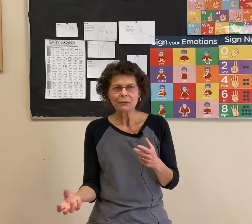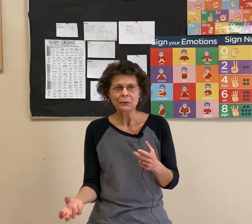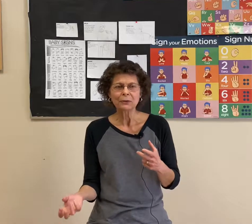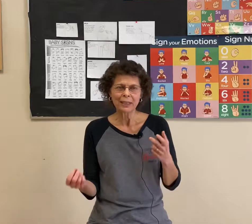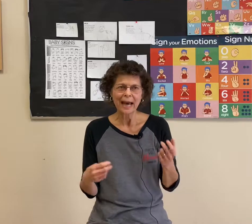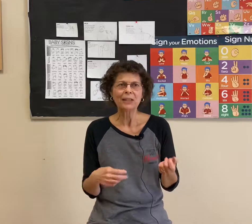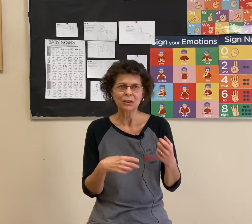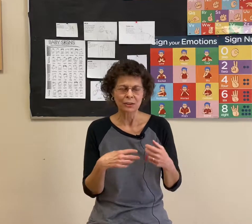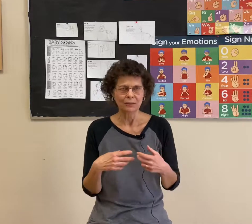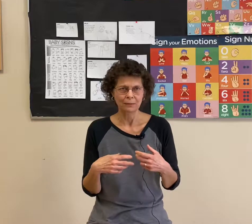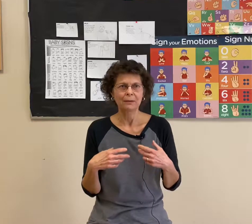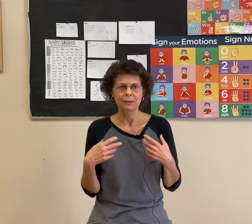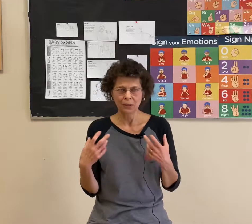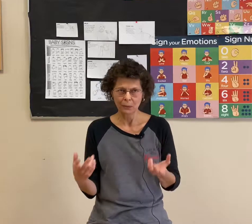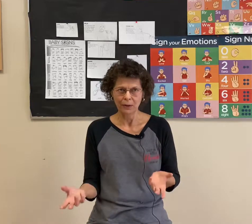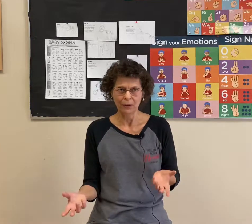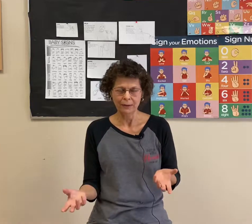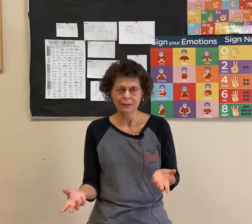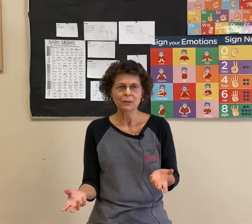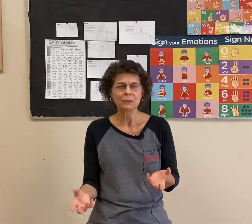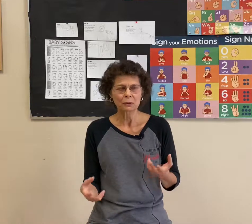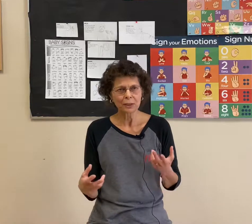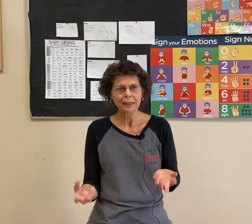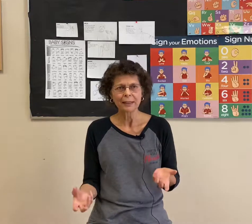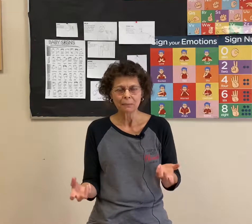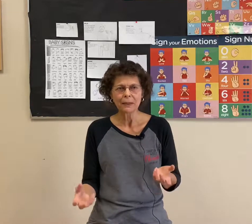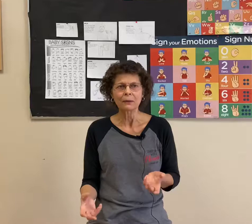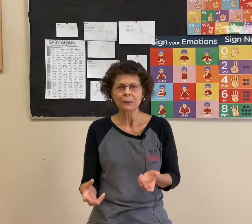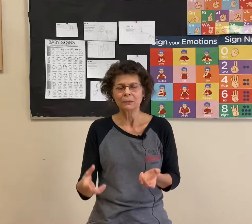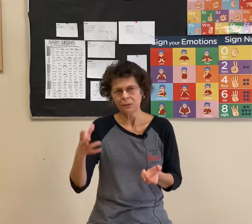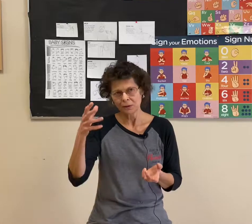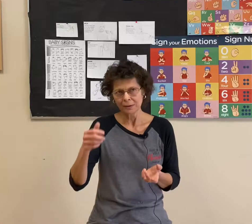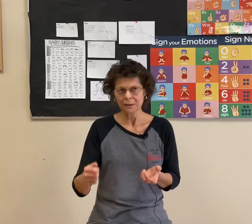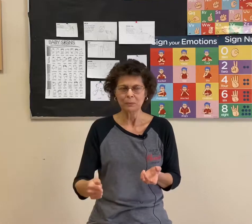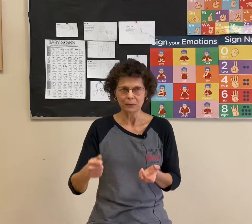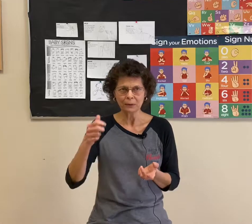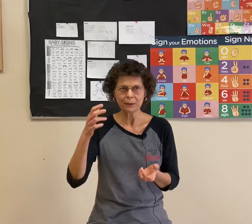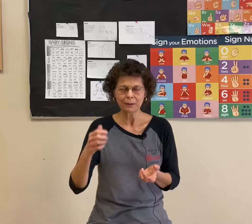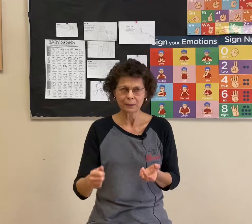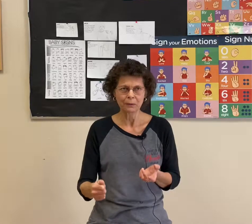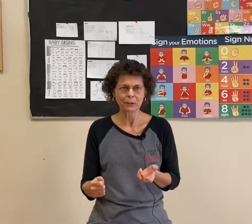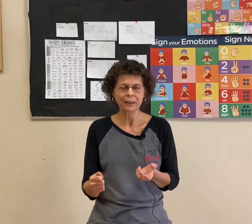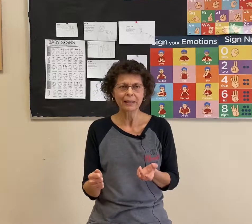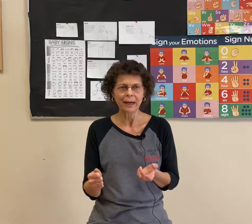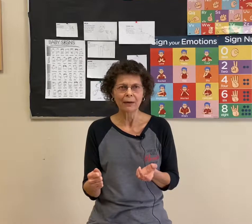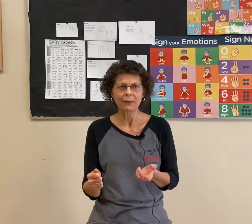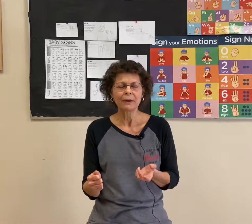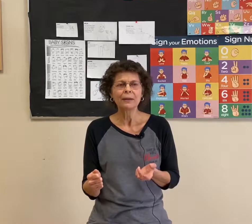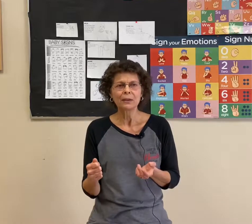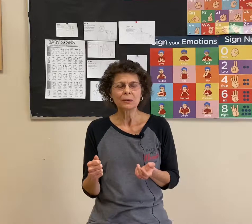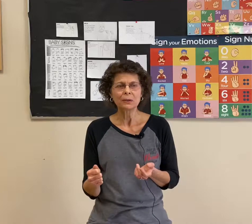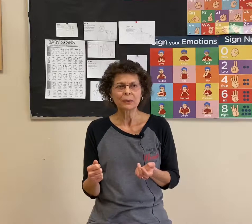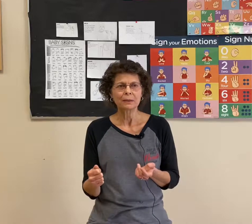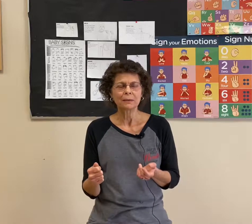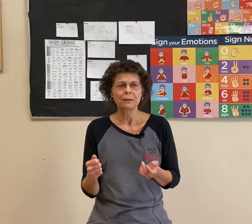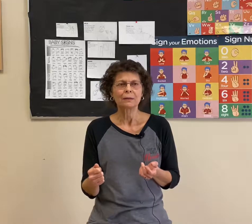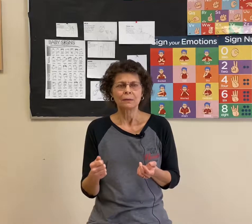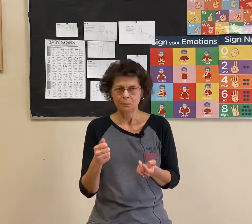the action is going on. So if you're signing milk, which this is milk, like milking a cow, you would do it before